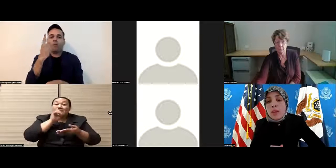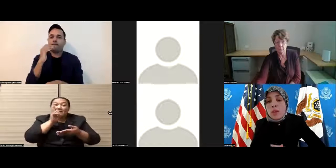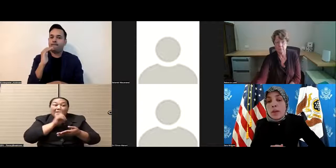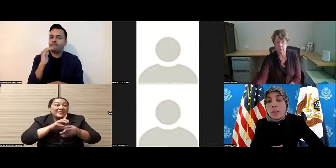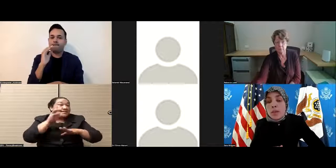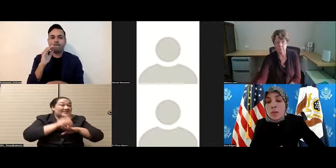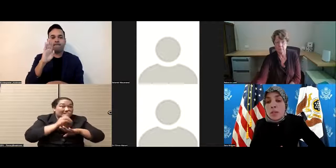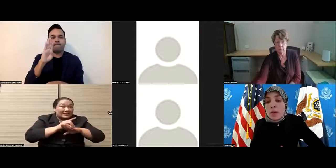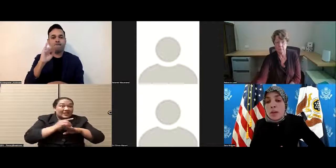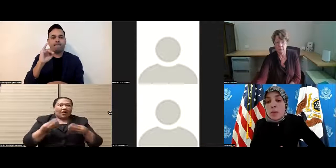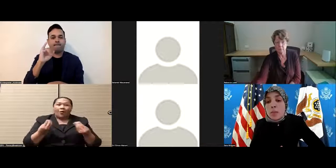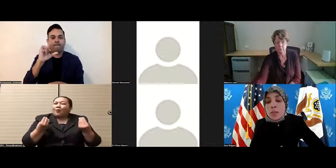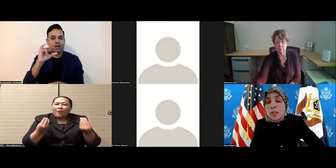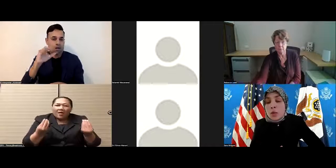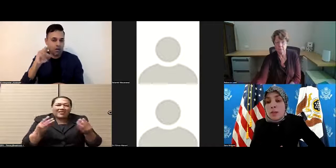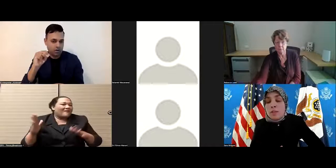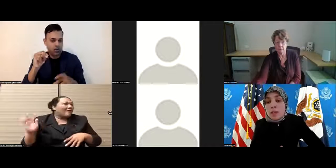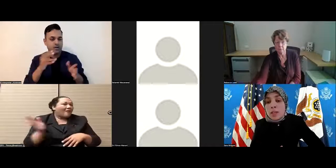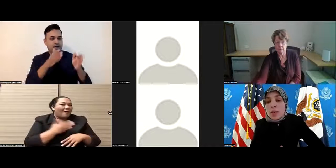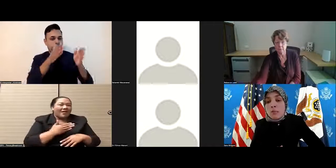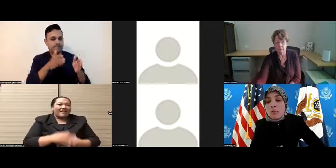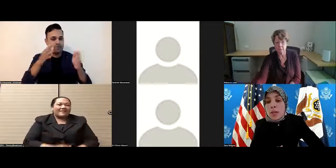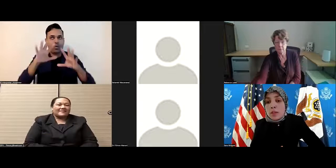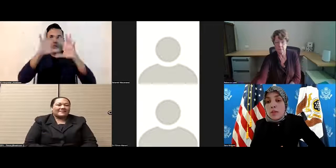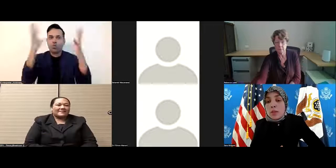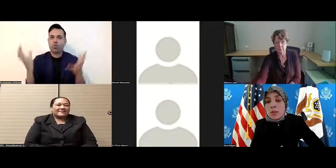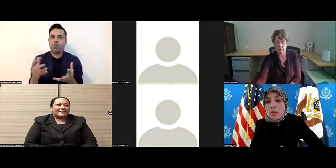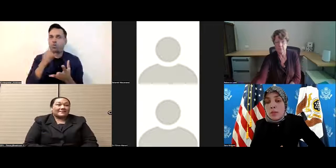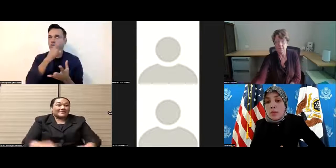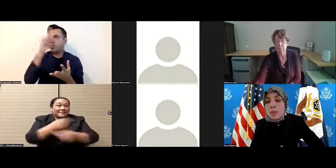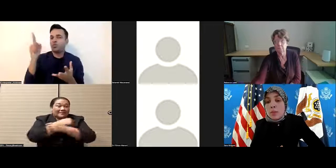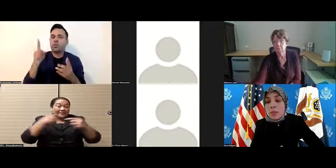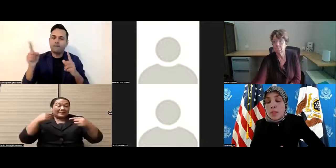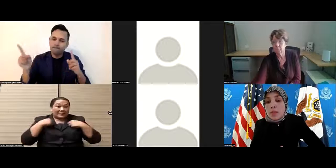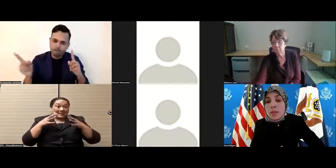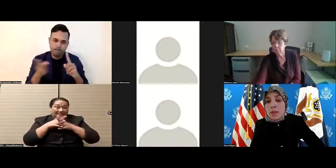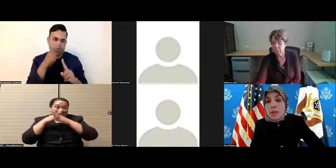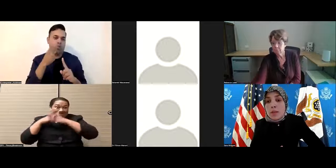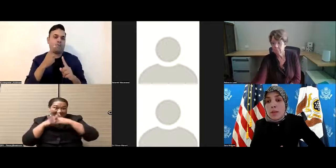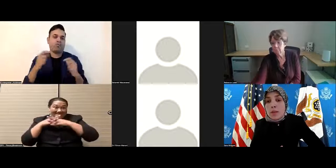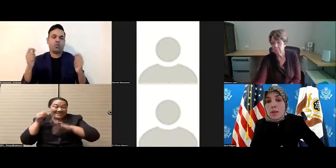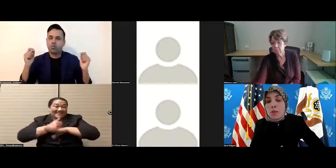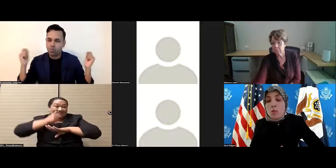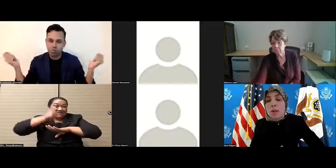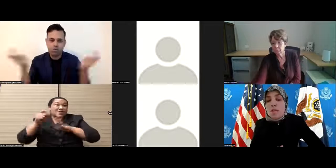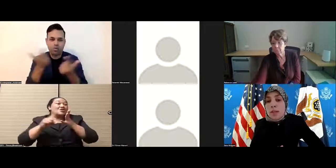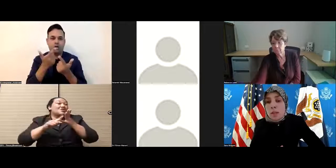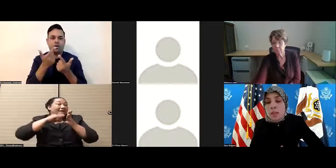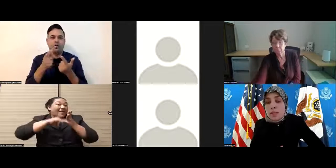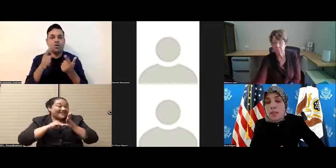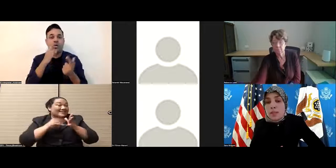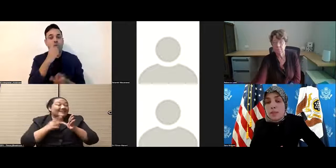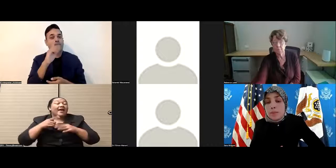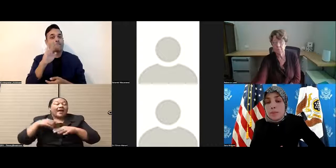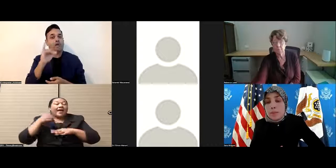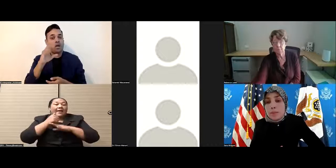We, the US government, are committed to advancing the rights of persons with disability through a